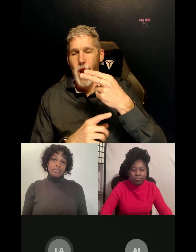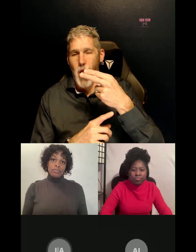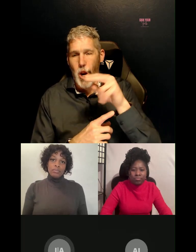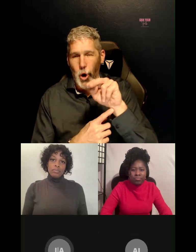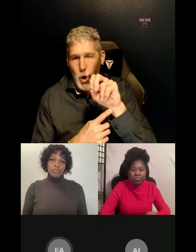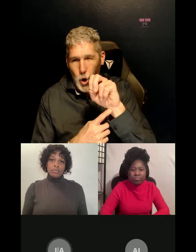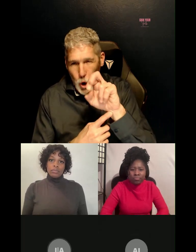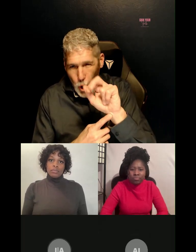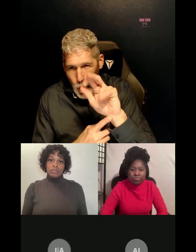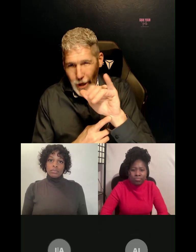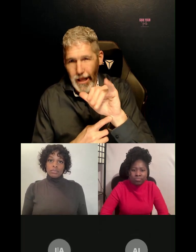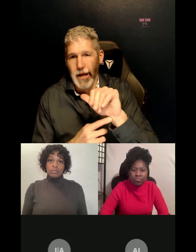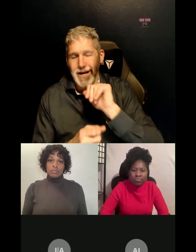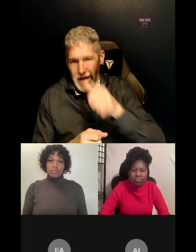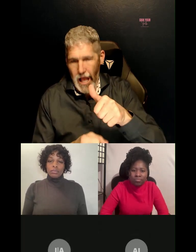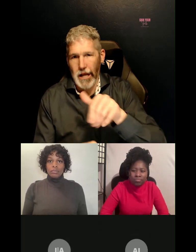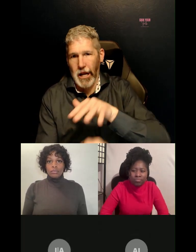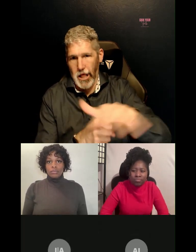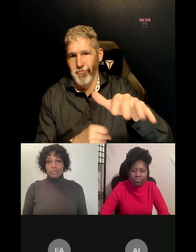So it's